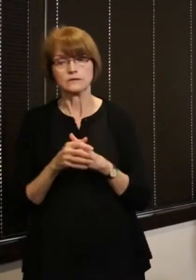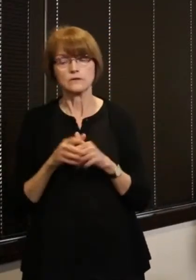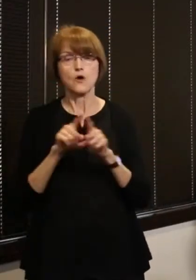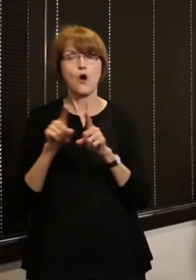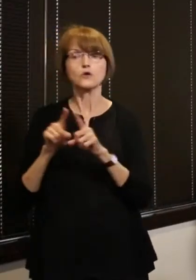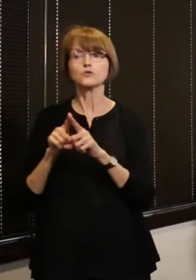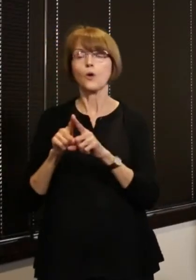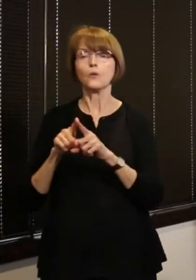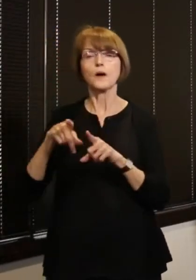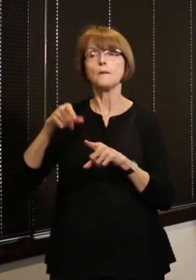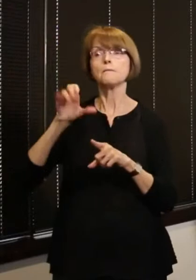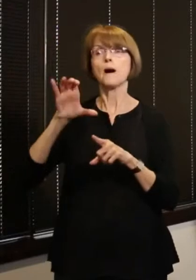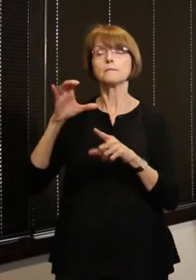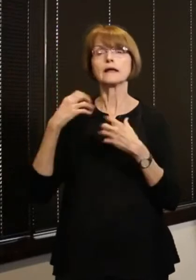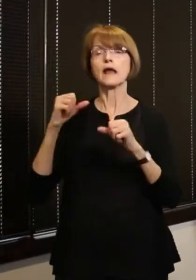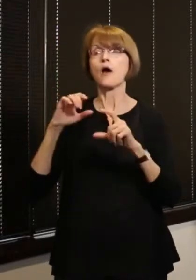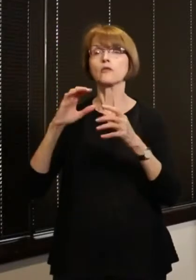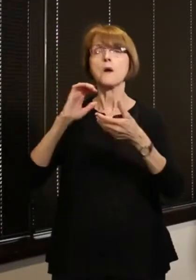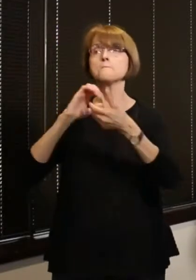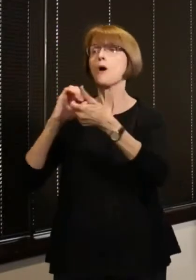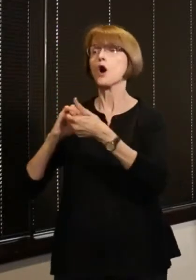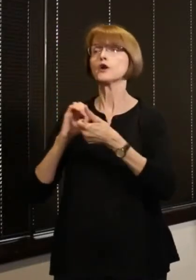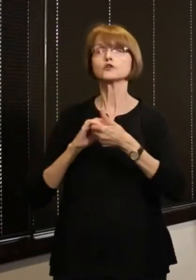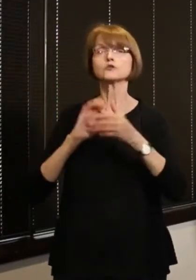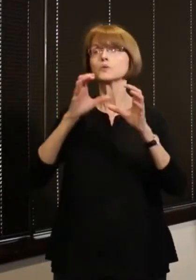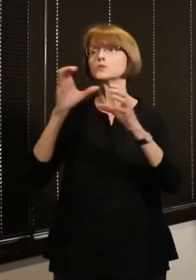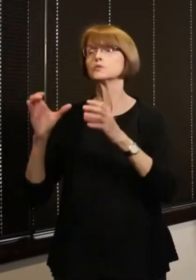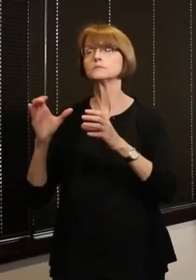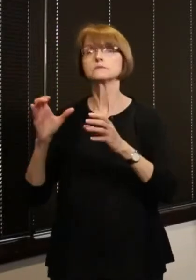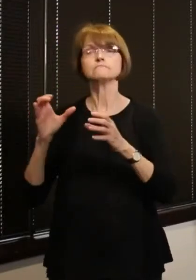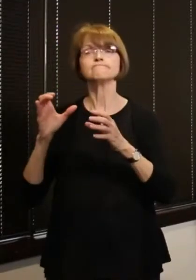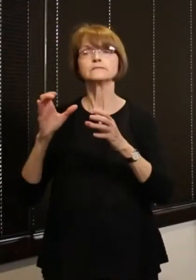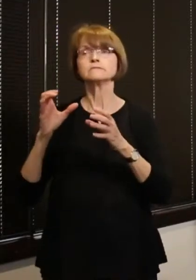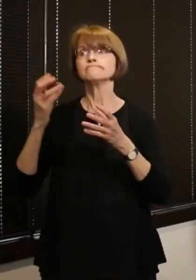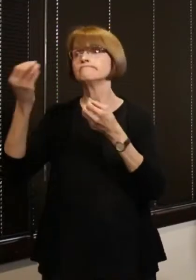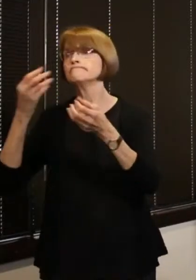to understand where is transmission occurring. Is it occurring at